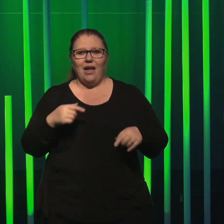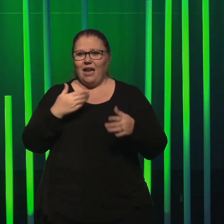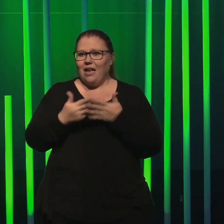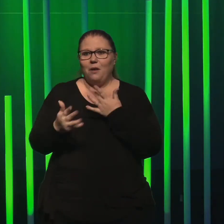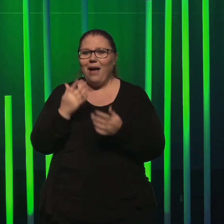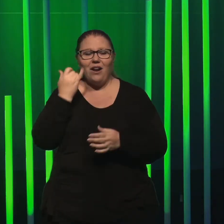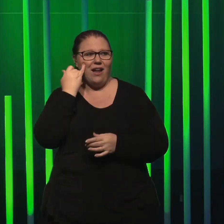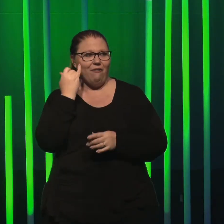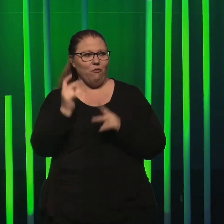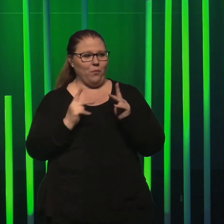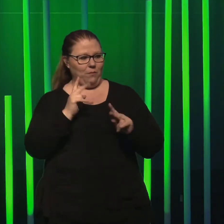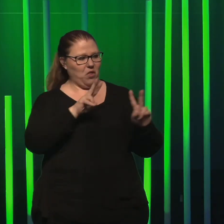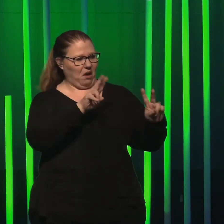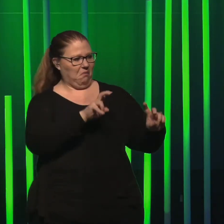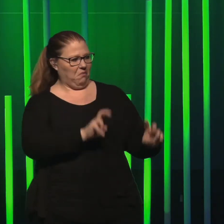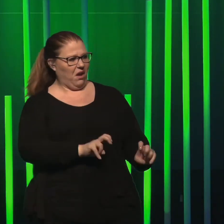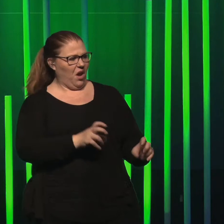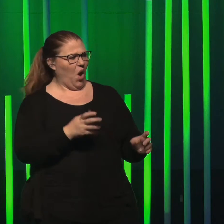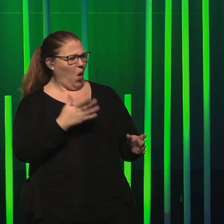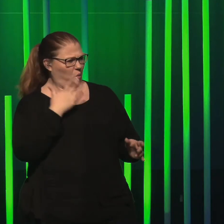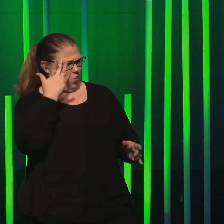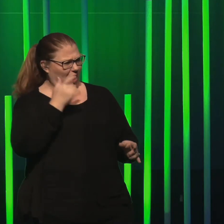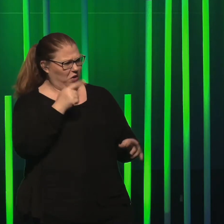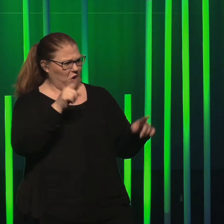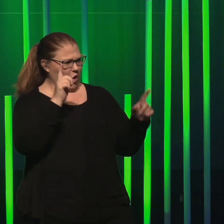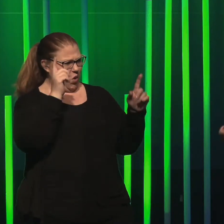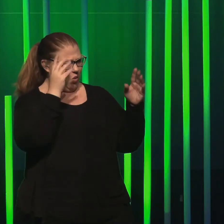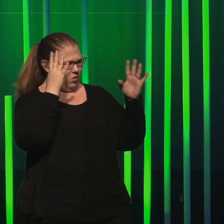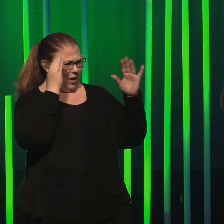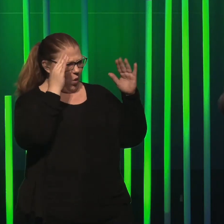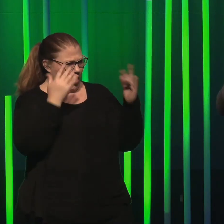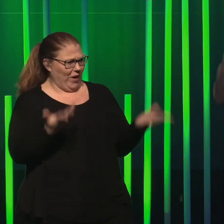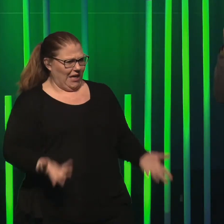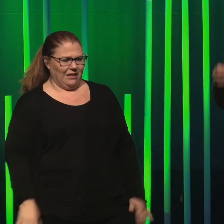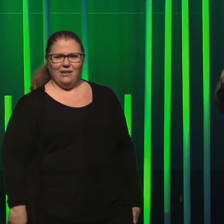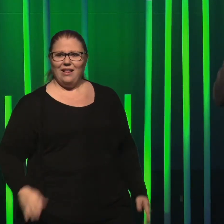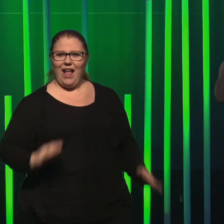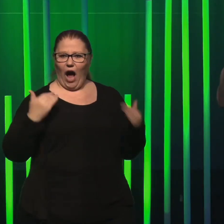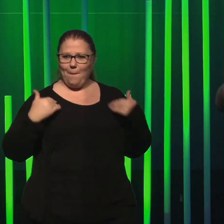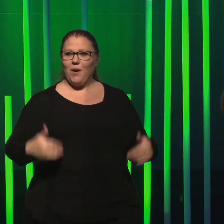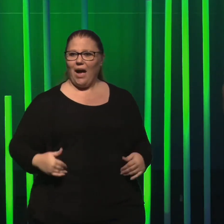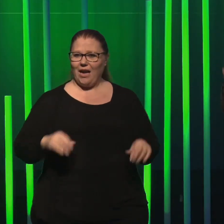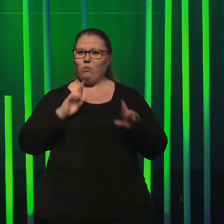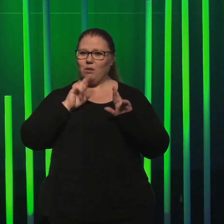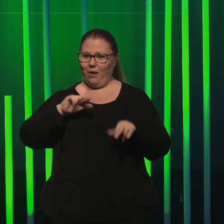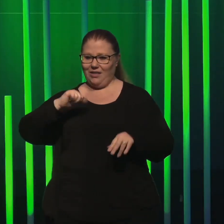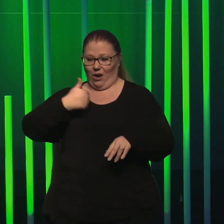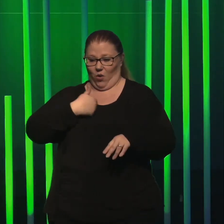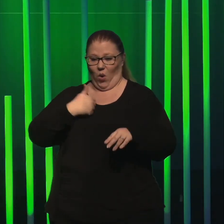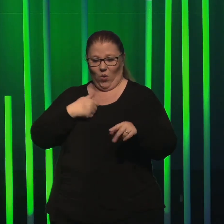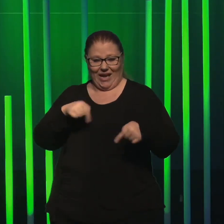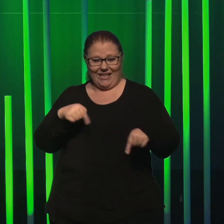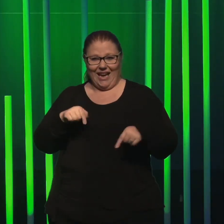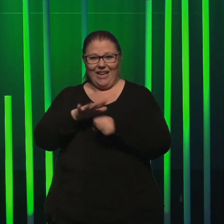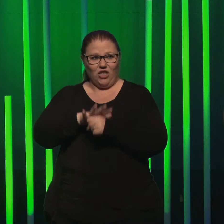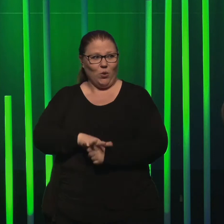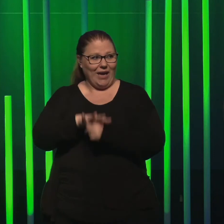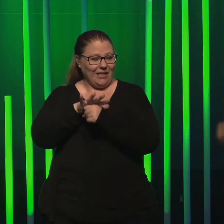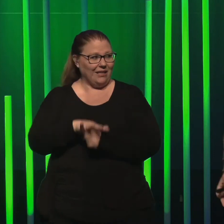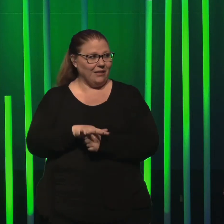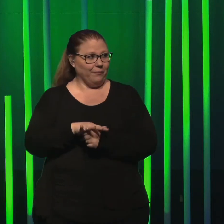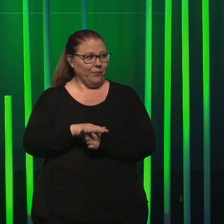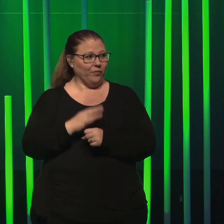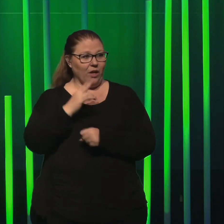matter if anybody looks at our life and goes, what do they have to worry about? It doesn't really matter. Our body responds to our own anxieties and our own stresses. So